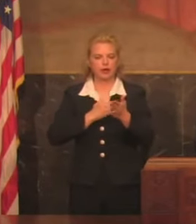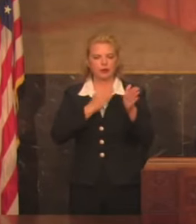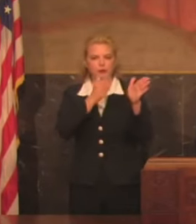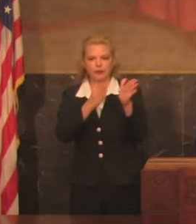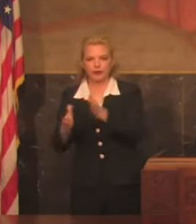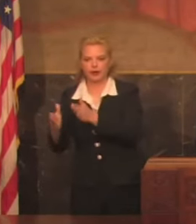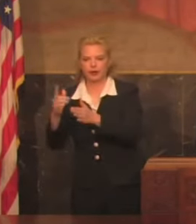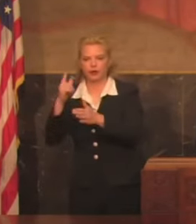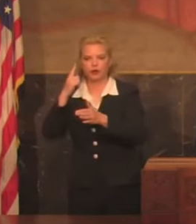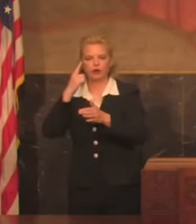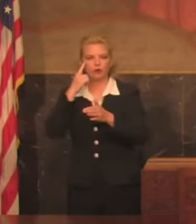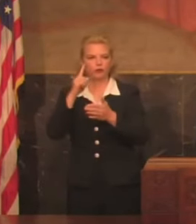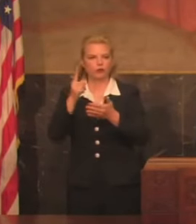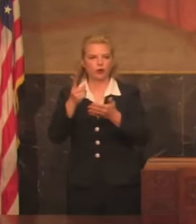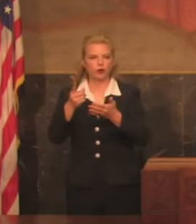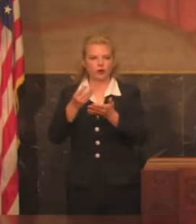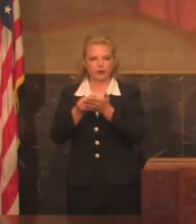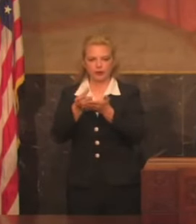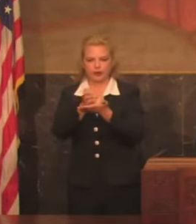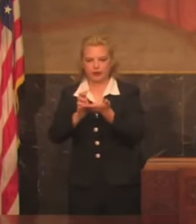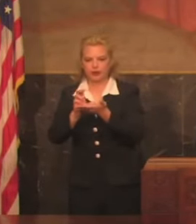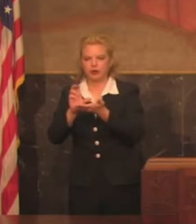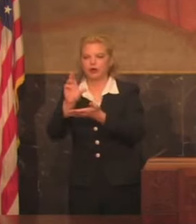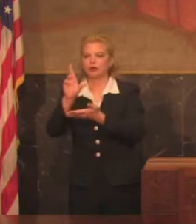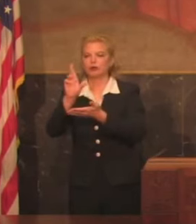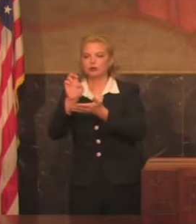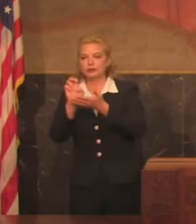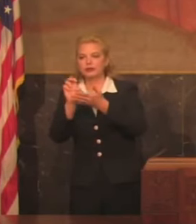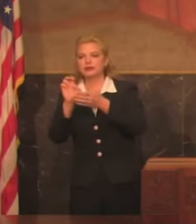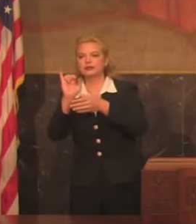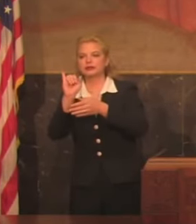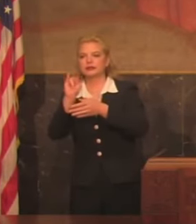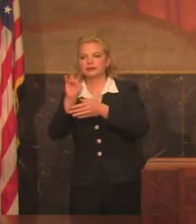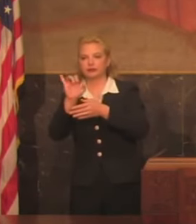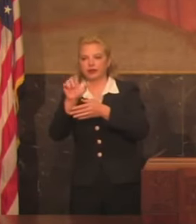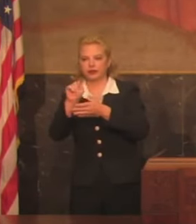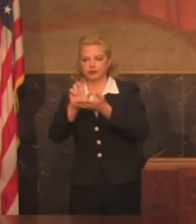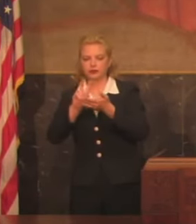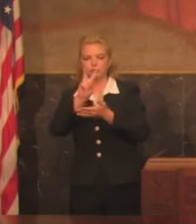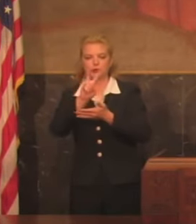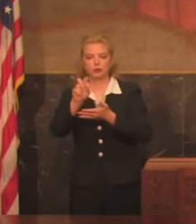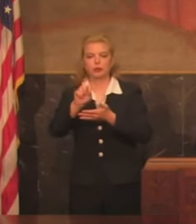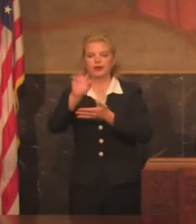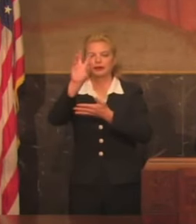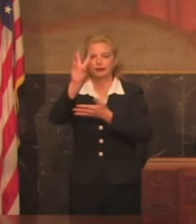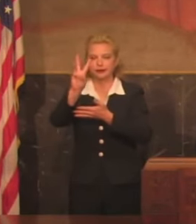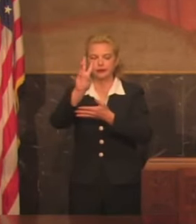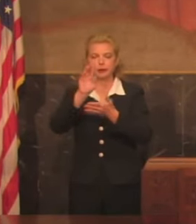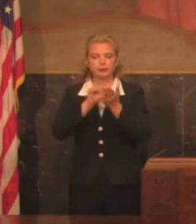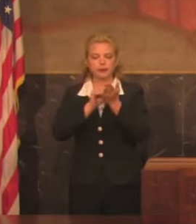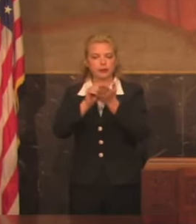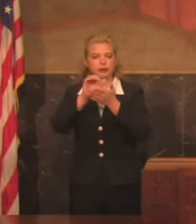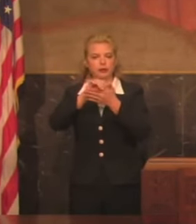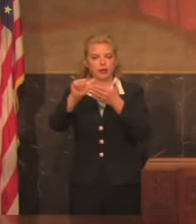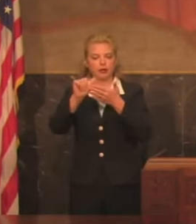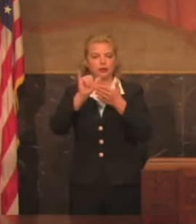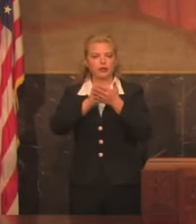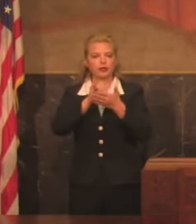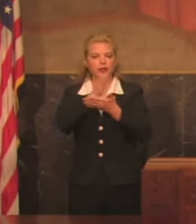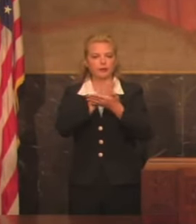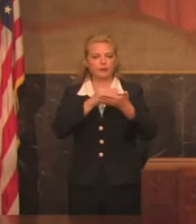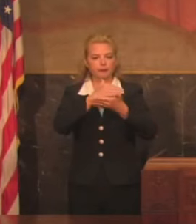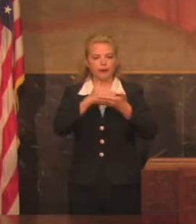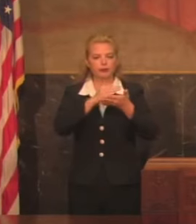reinvest in critical priorities across the state of Louisiana using the nearly $122.6 million that's